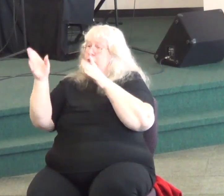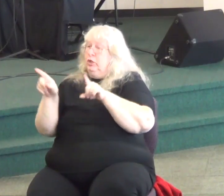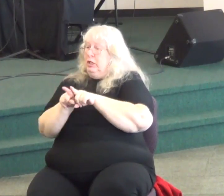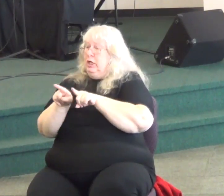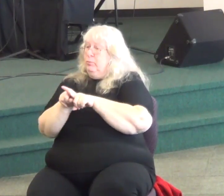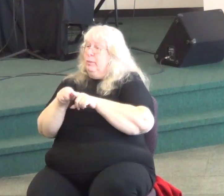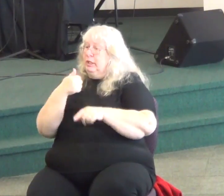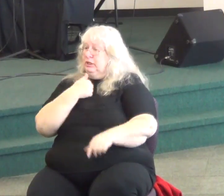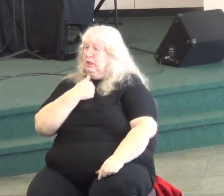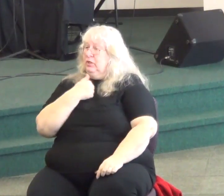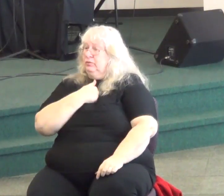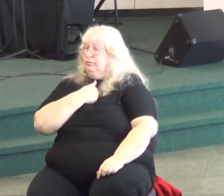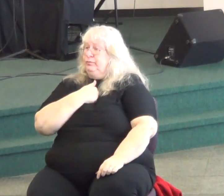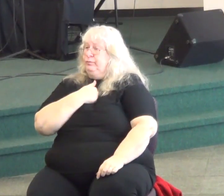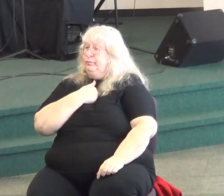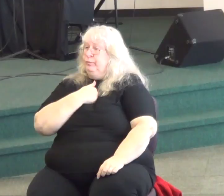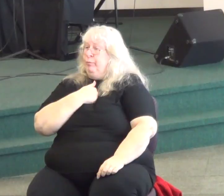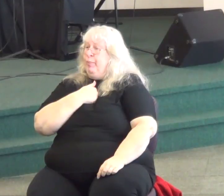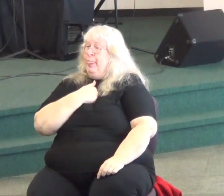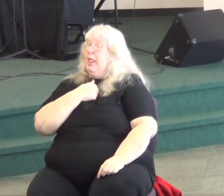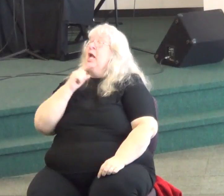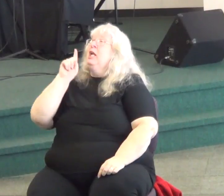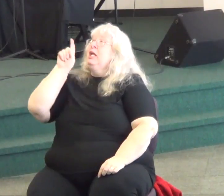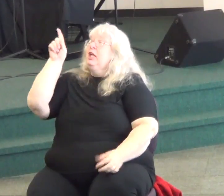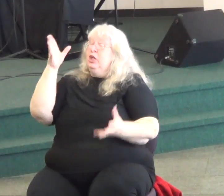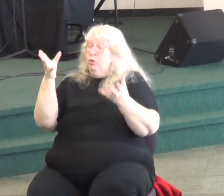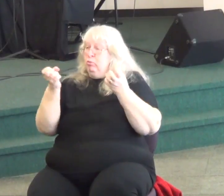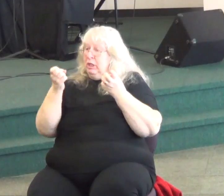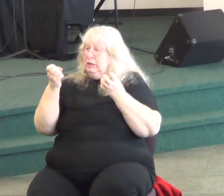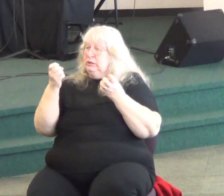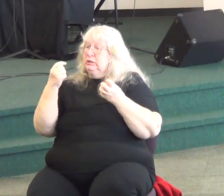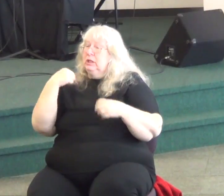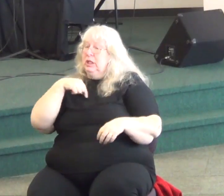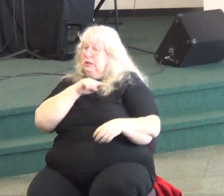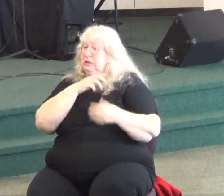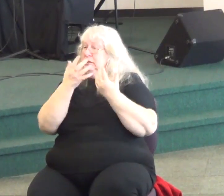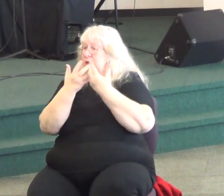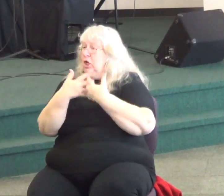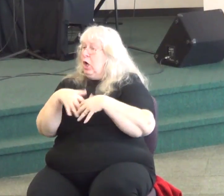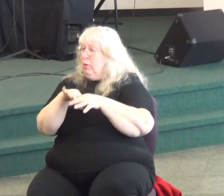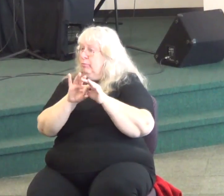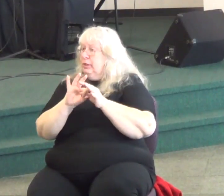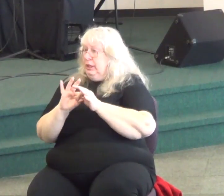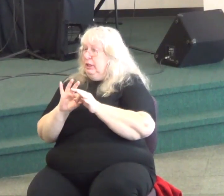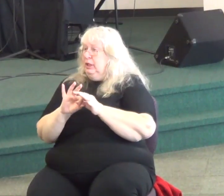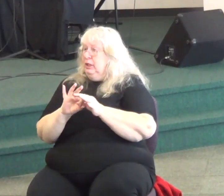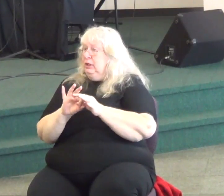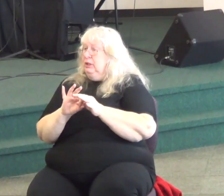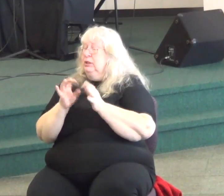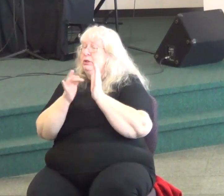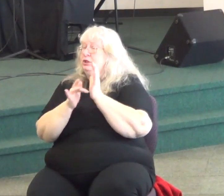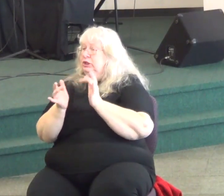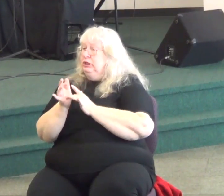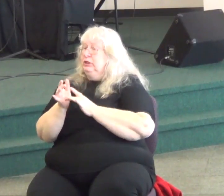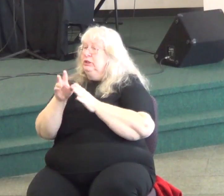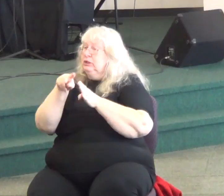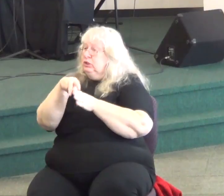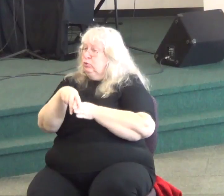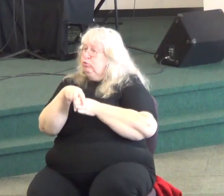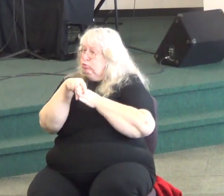wants us in unity, church. Jesus rode into Jerusalem that morning to create a